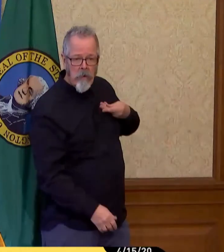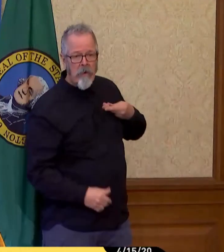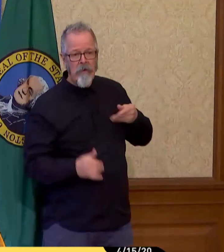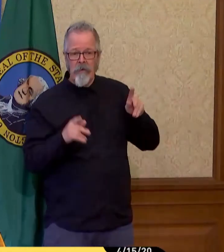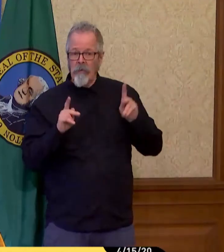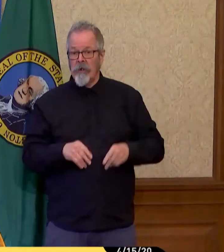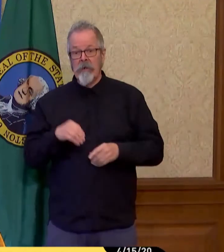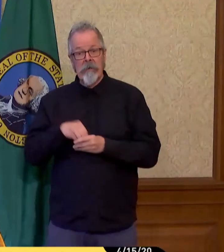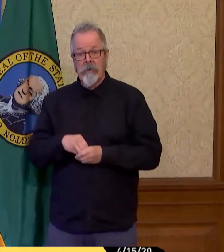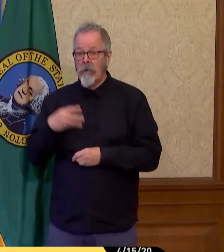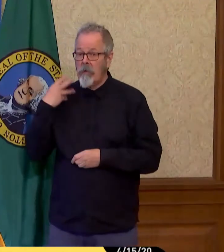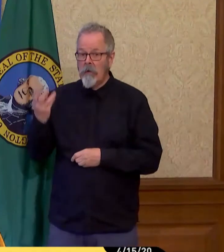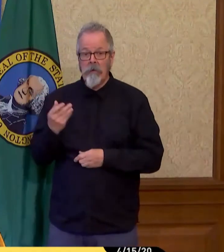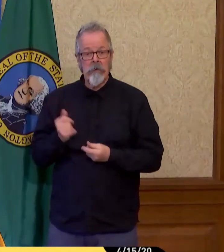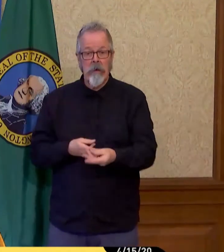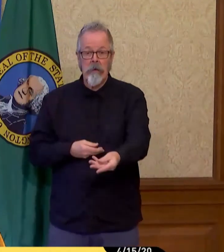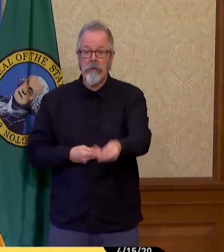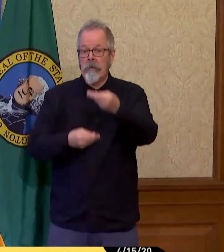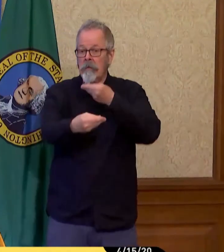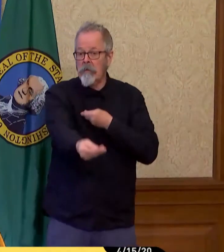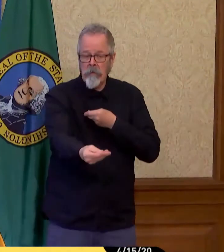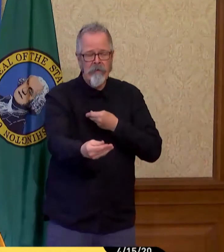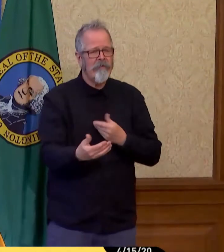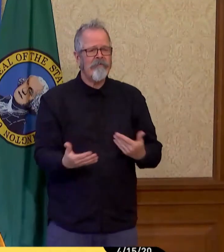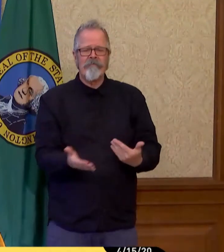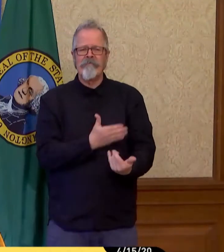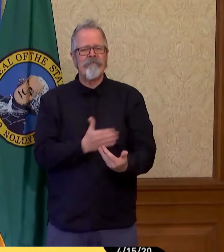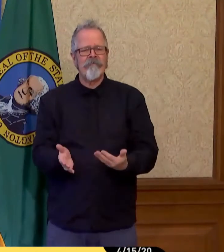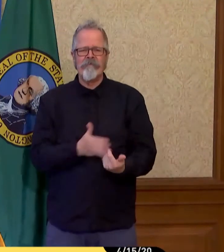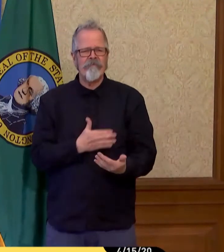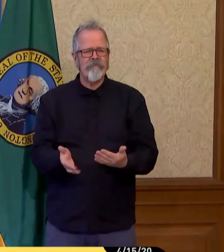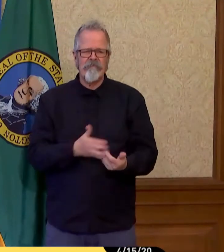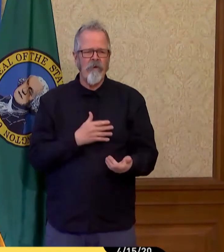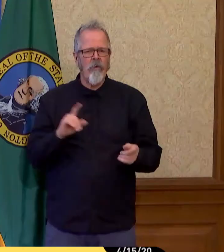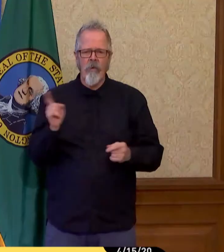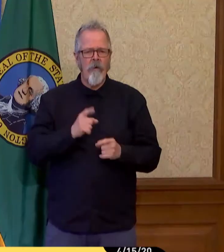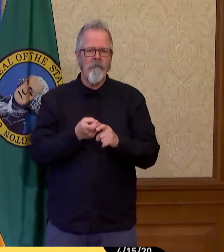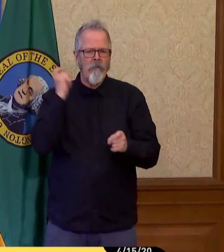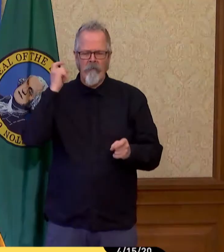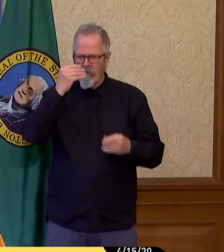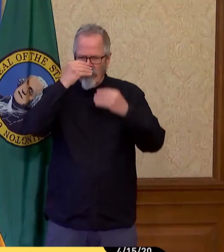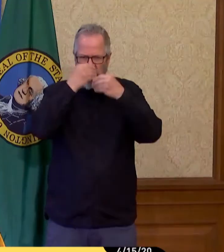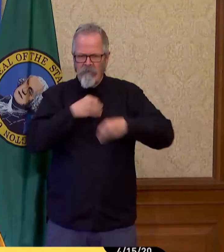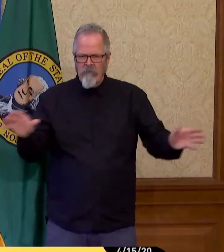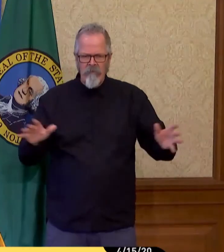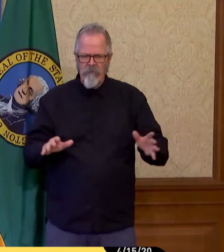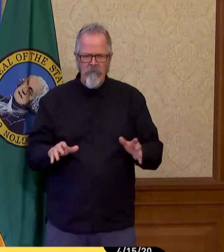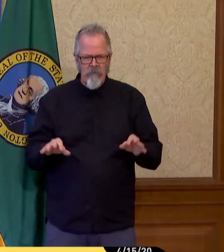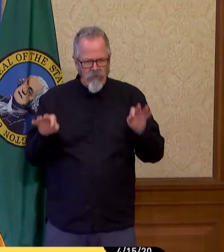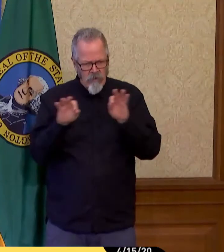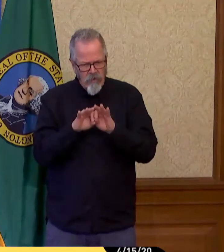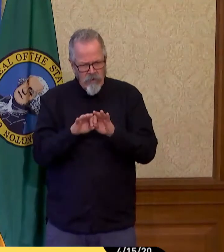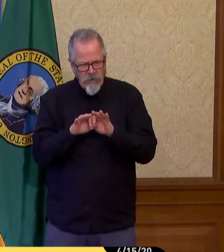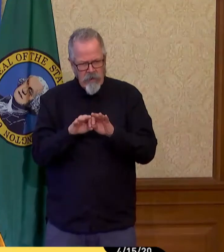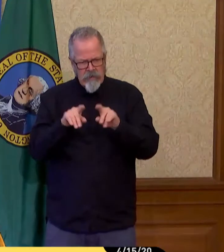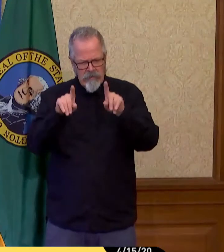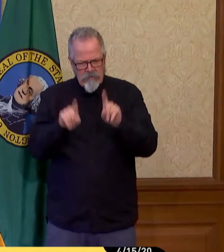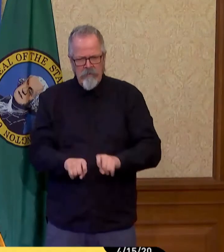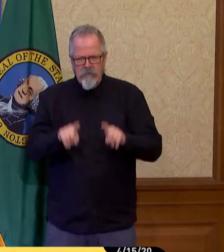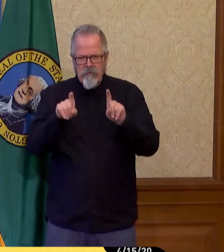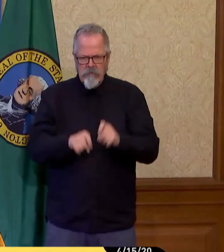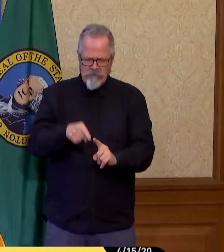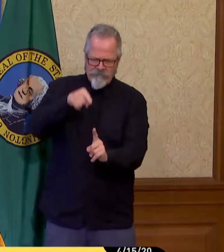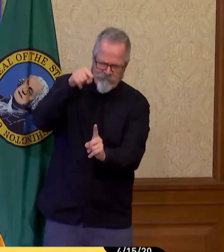rigor and comprehensiveness of this testing and contact tracing program. And so I guess